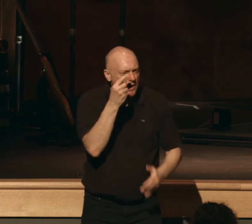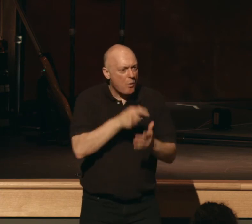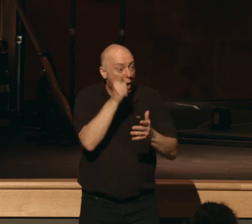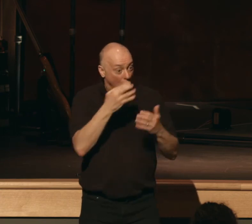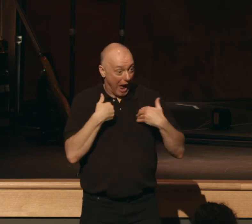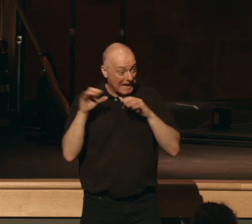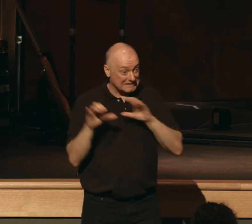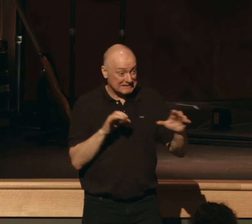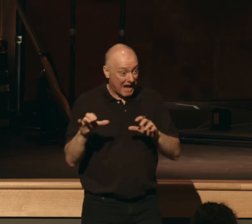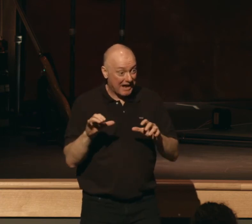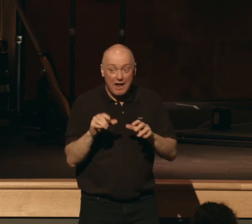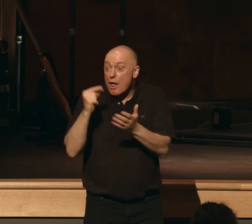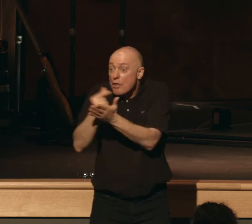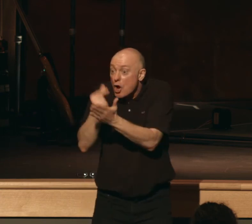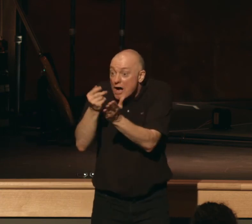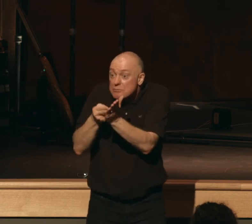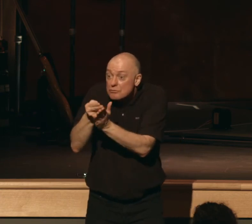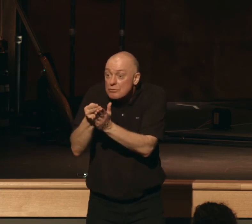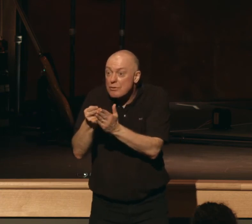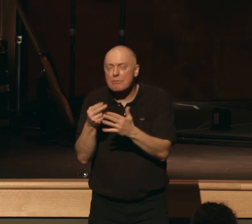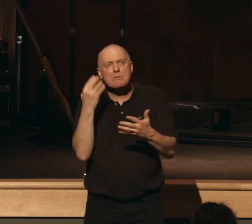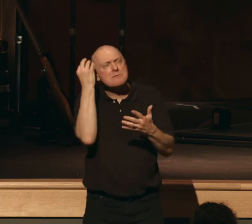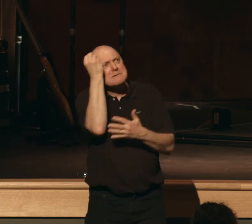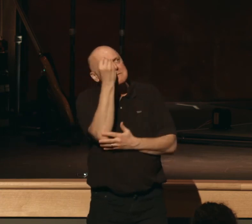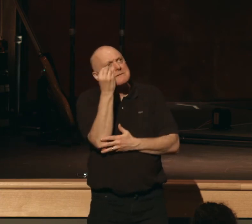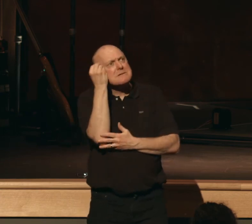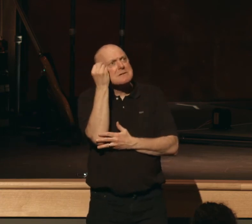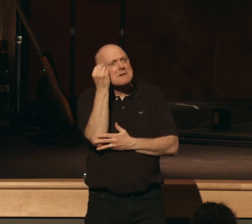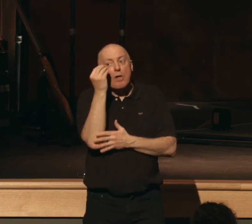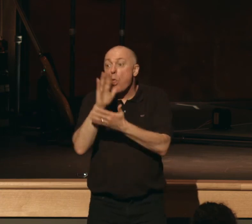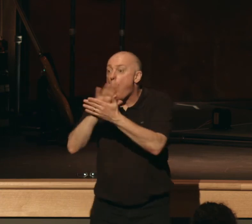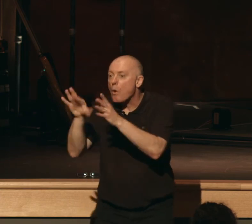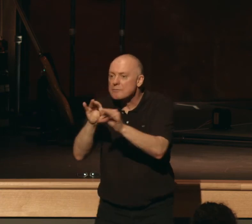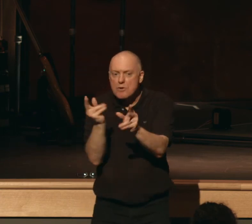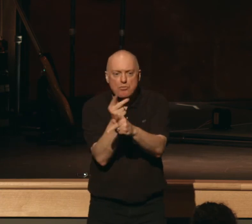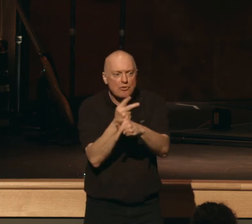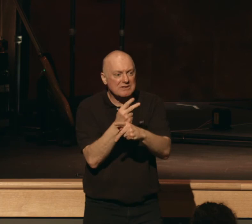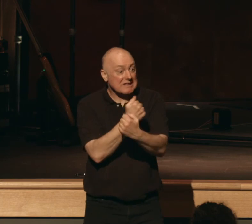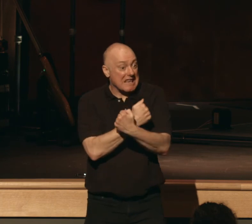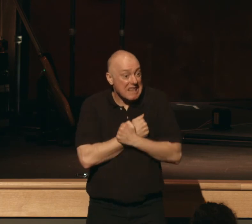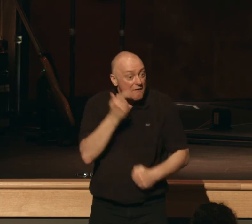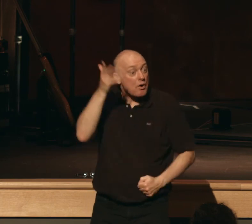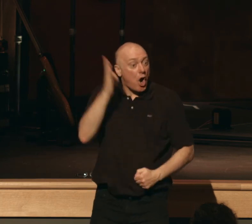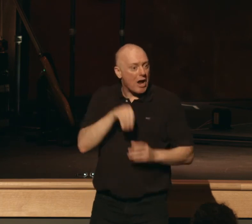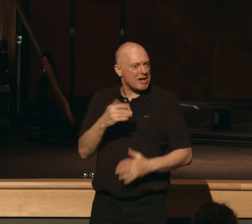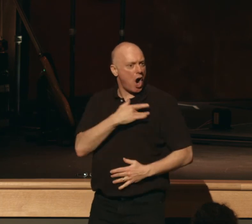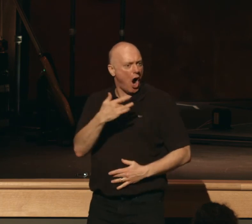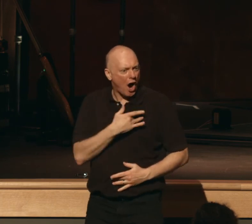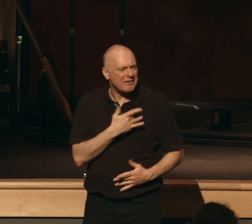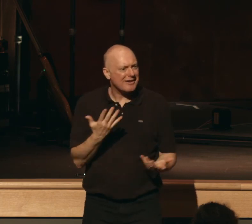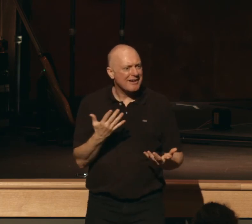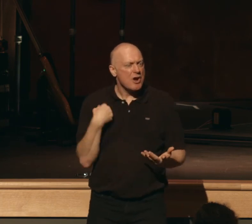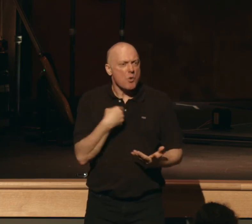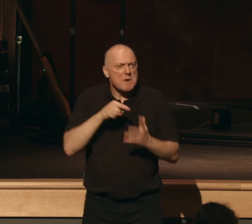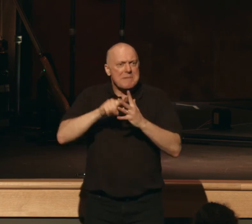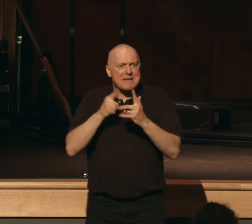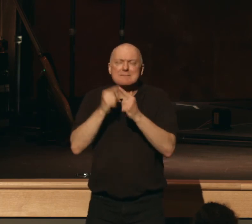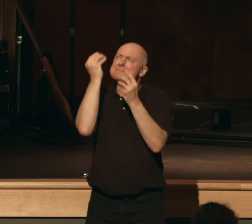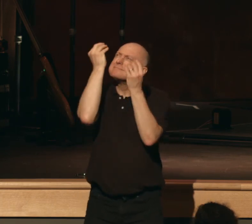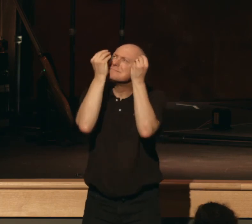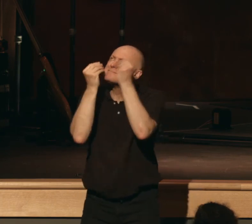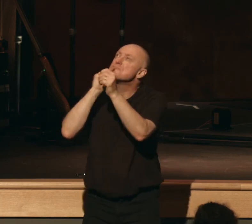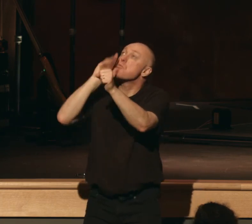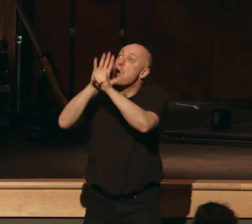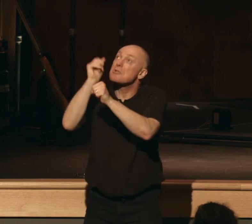God has done and gospel truths, here's what the Spirit does in us. He produces in our hearts love for God. And as we begin to meditate